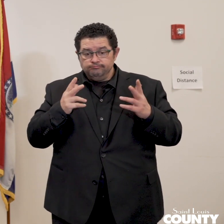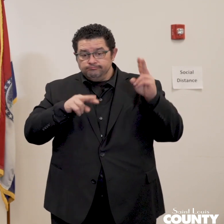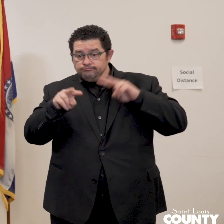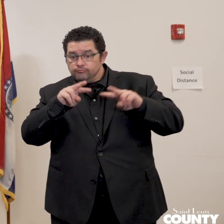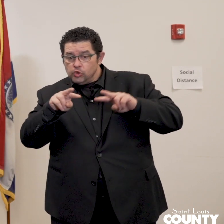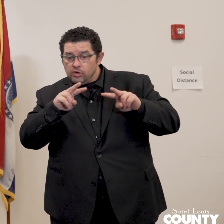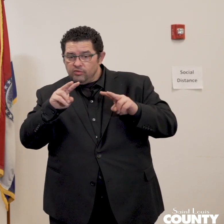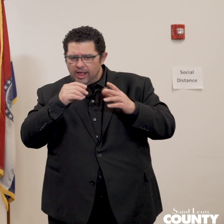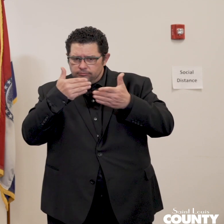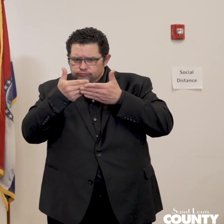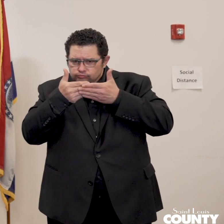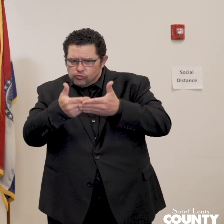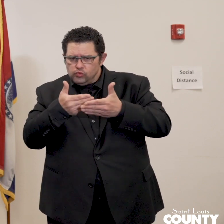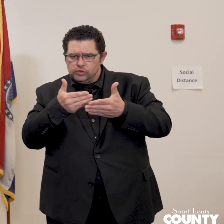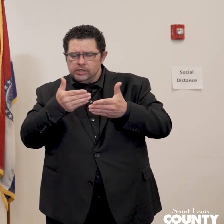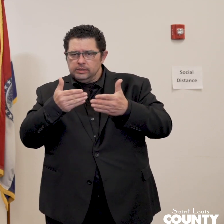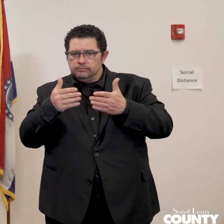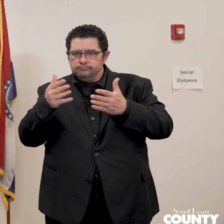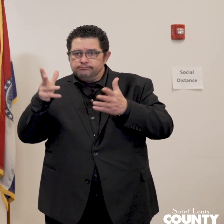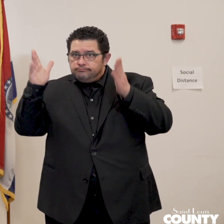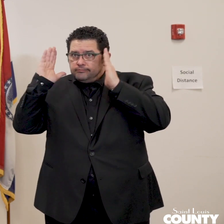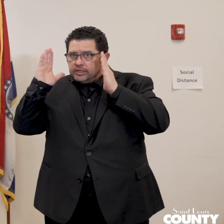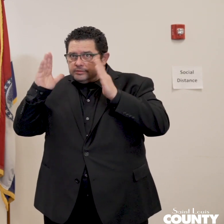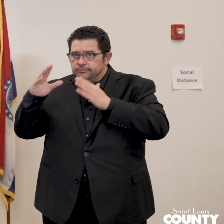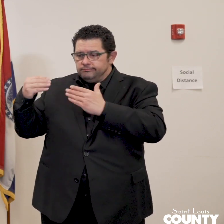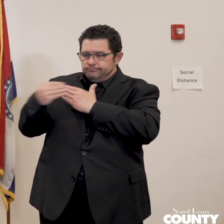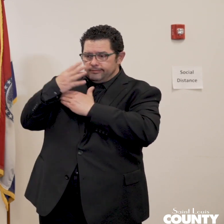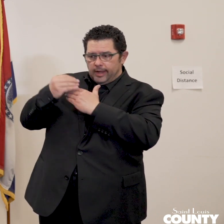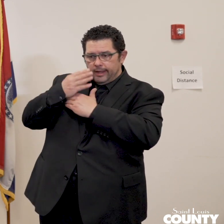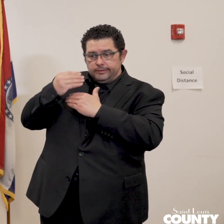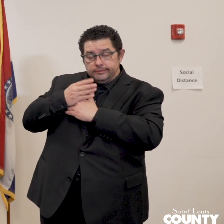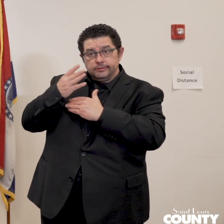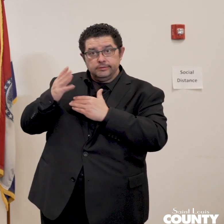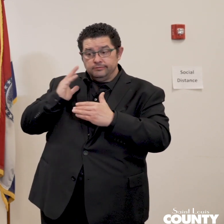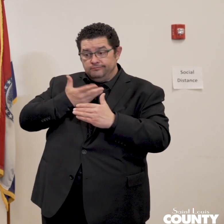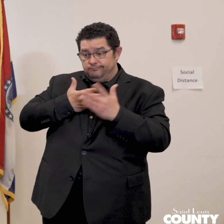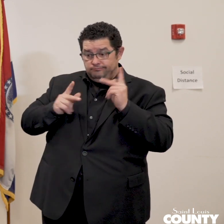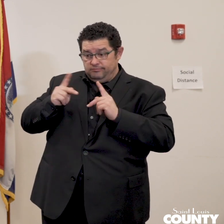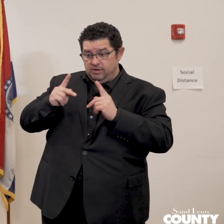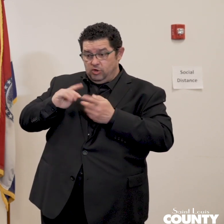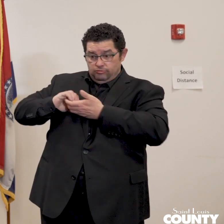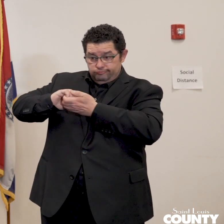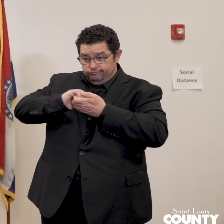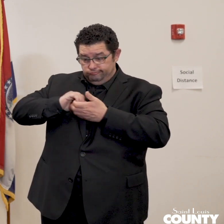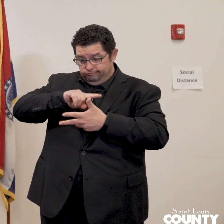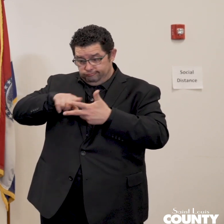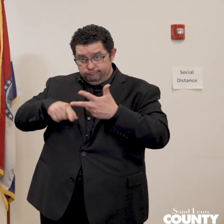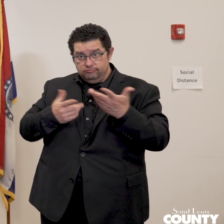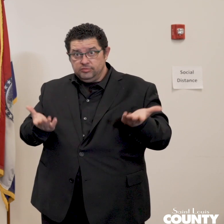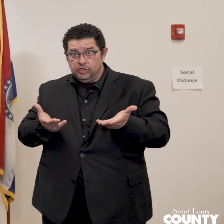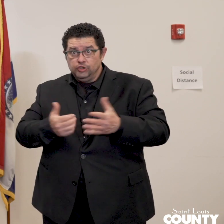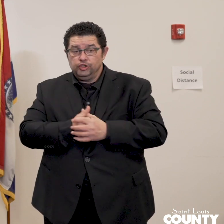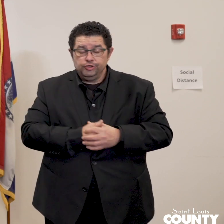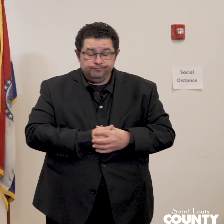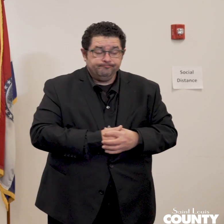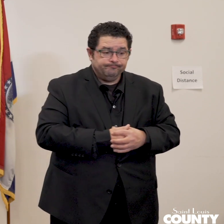to very closely follow the advice of the doctors and public health officials and our health systems.